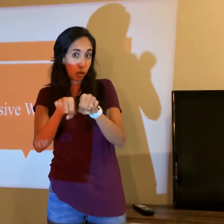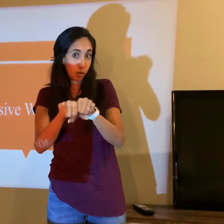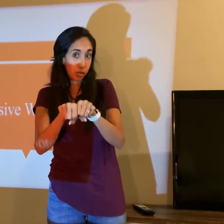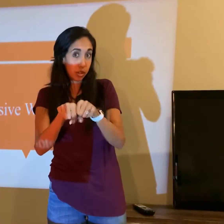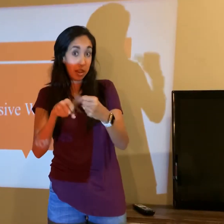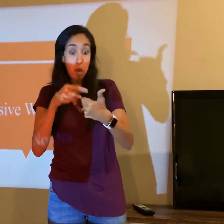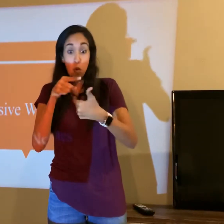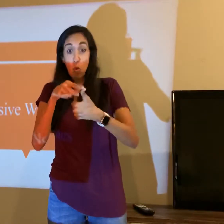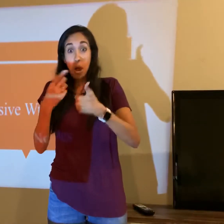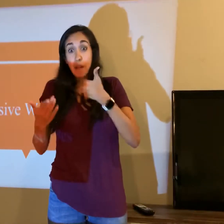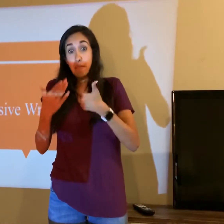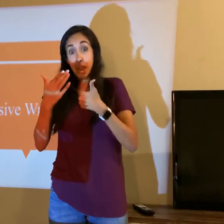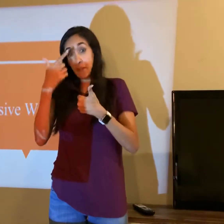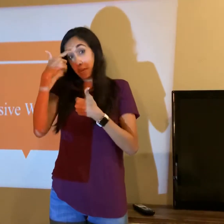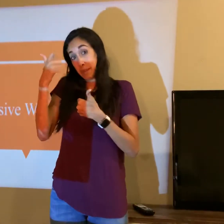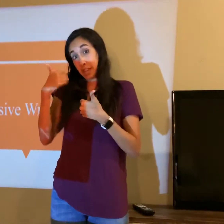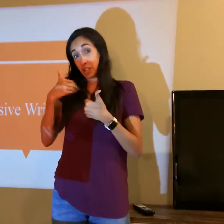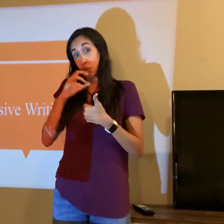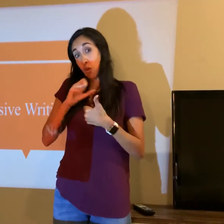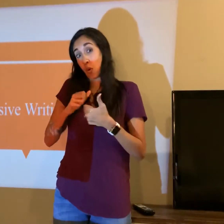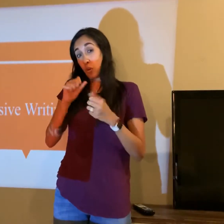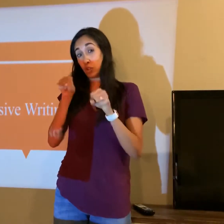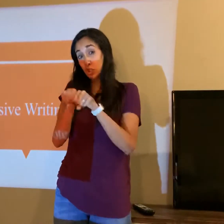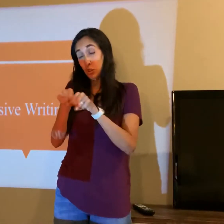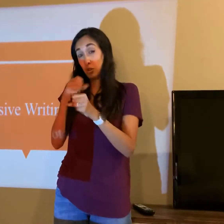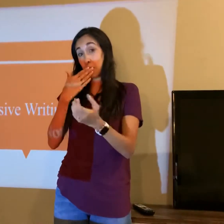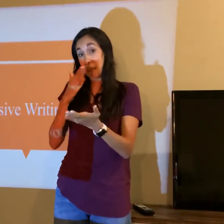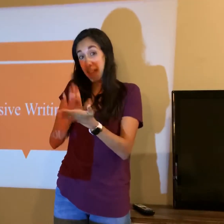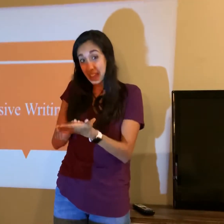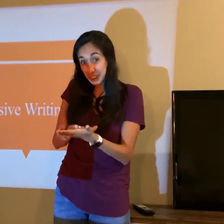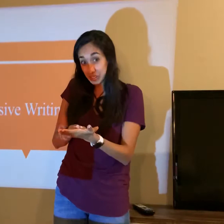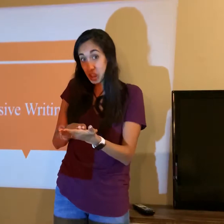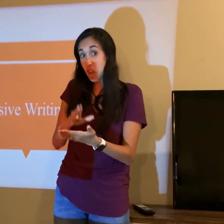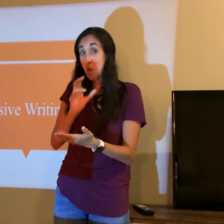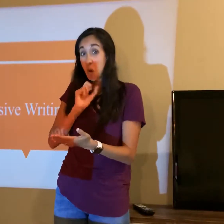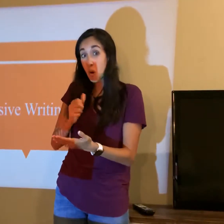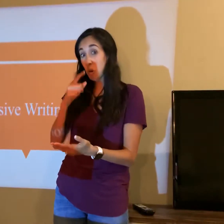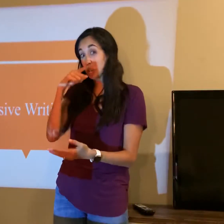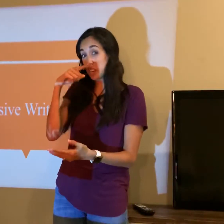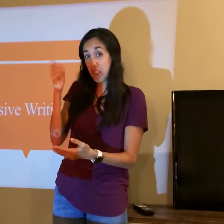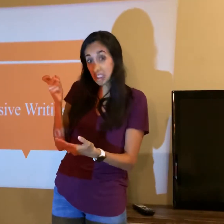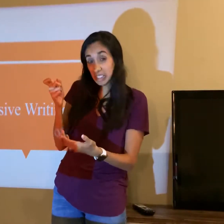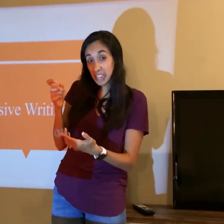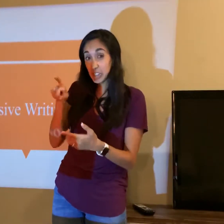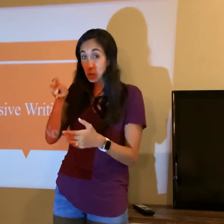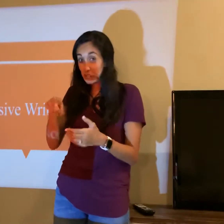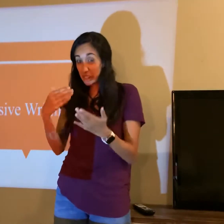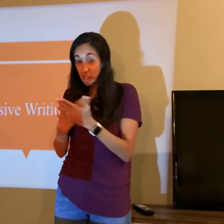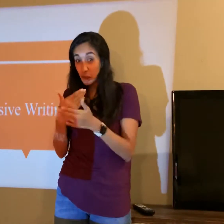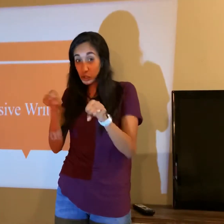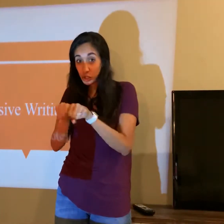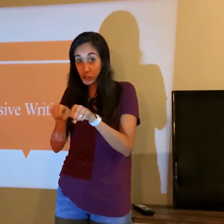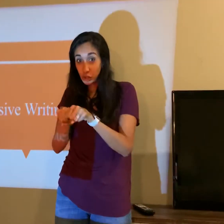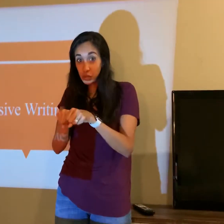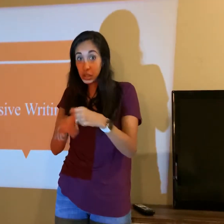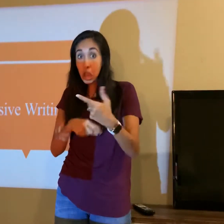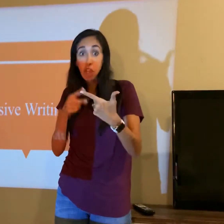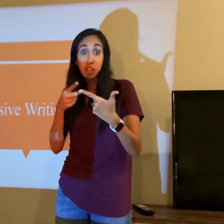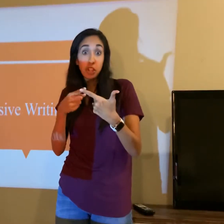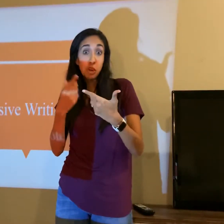shoes. One, maybe because your old shoes are bad, old and ugly, you need new shoes. Two,